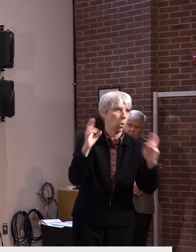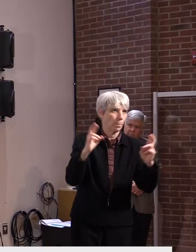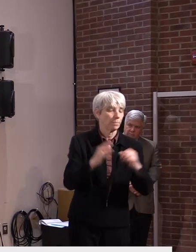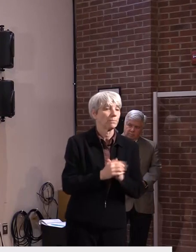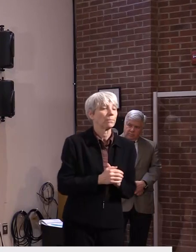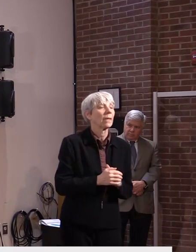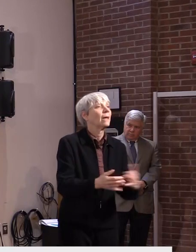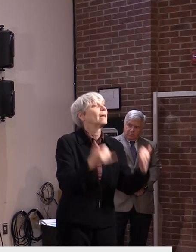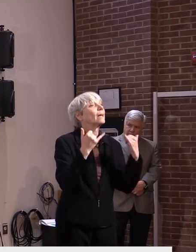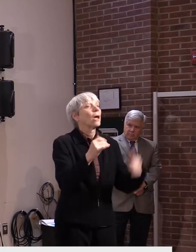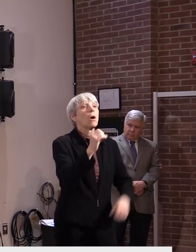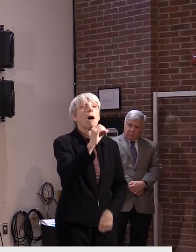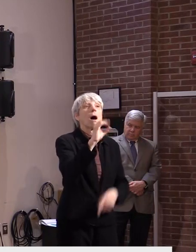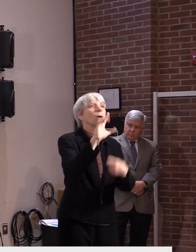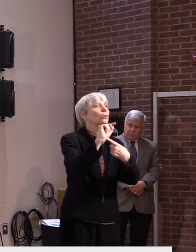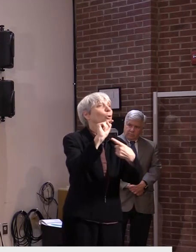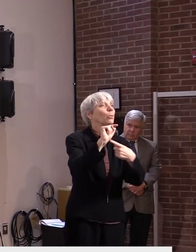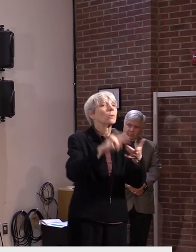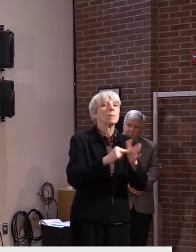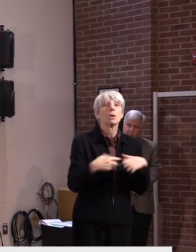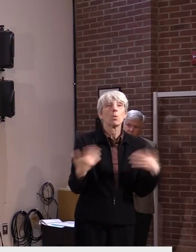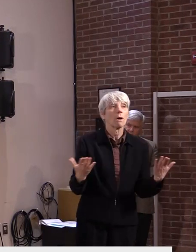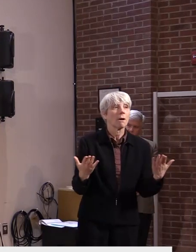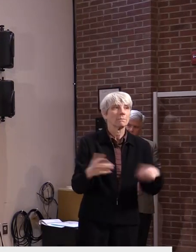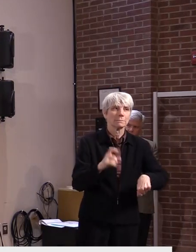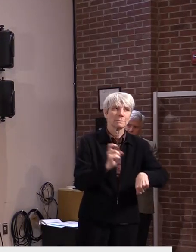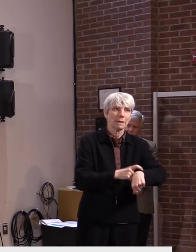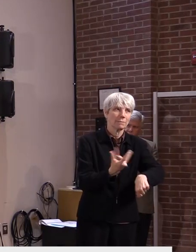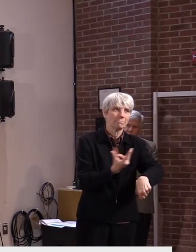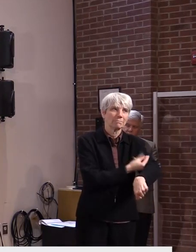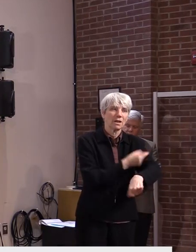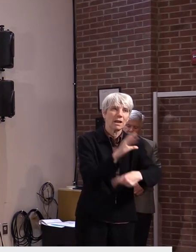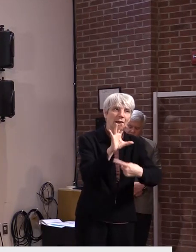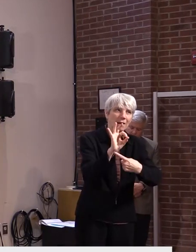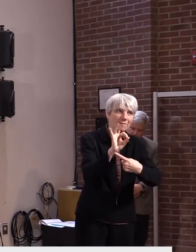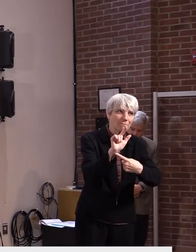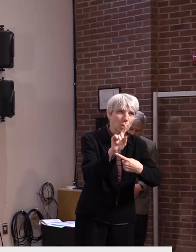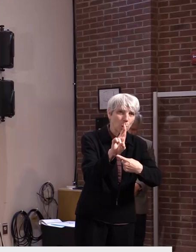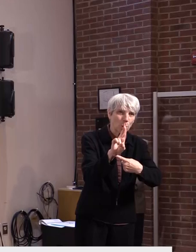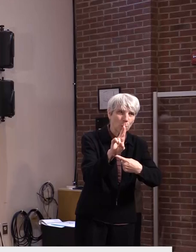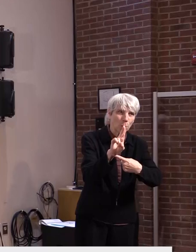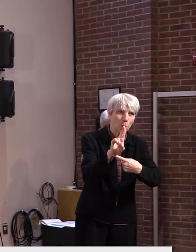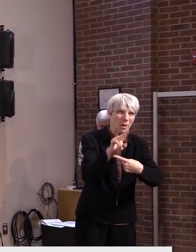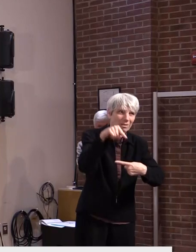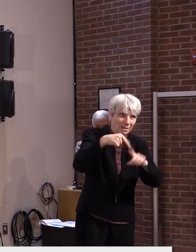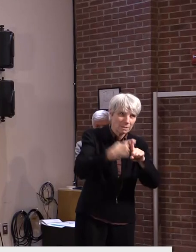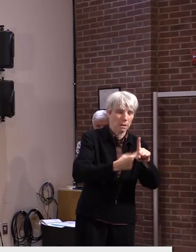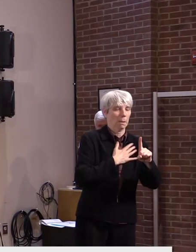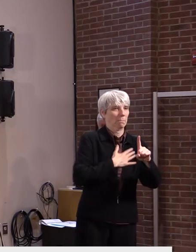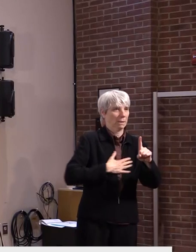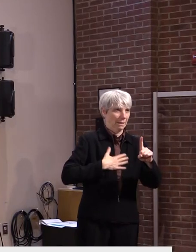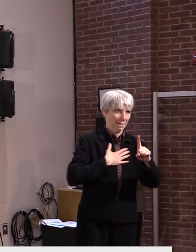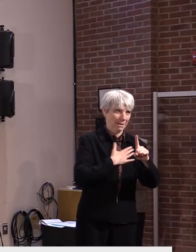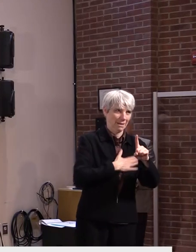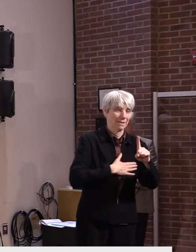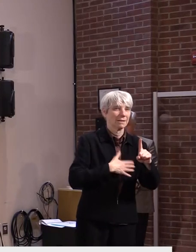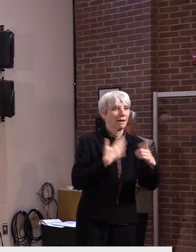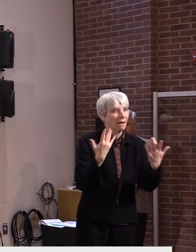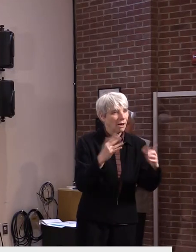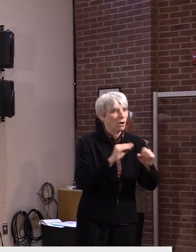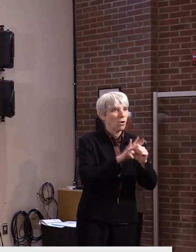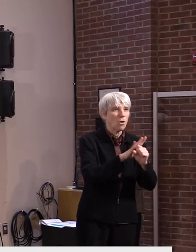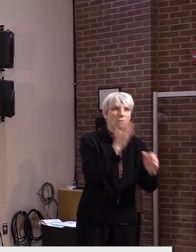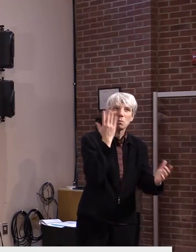time to get your flu shot. This month, please. COVID has shown us the incredible benefits of having a